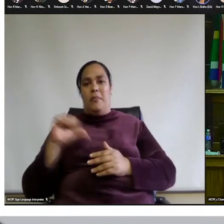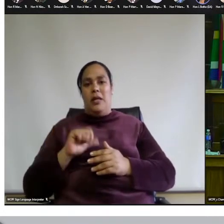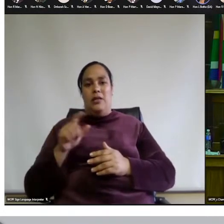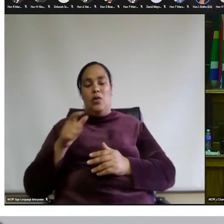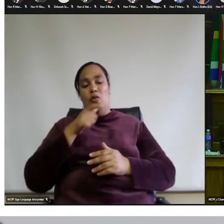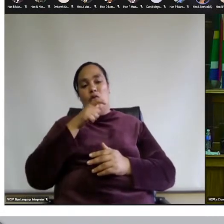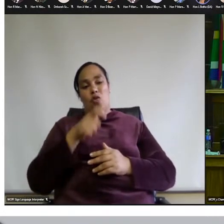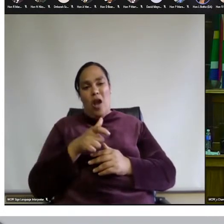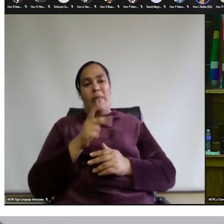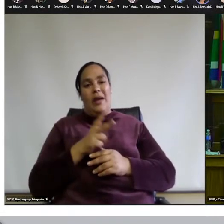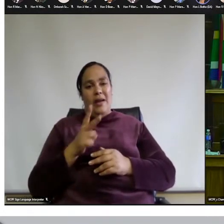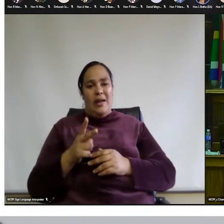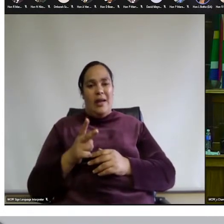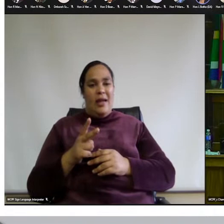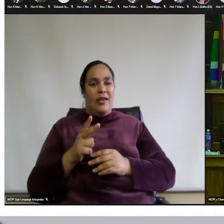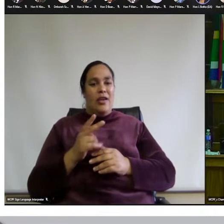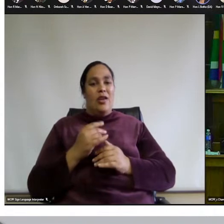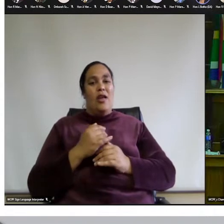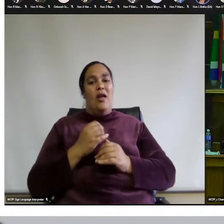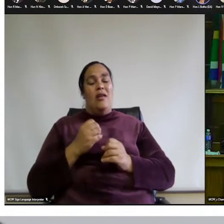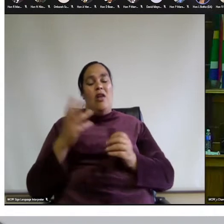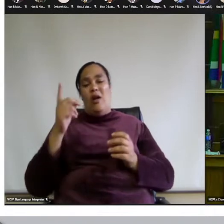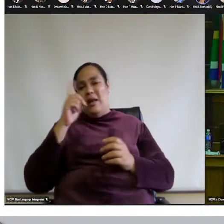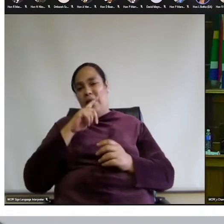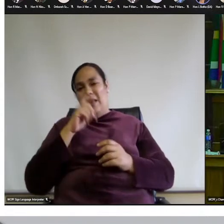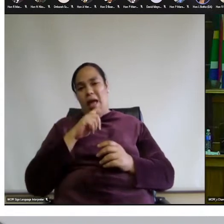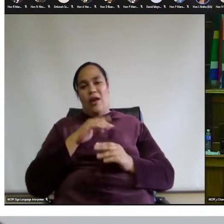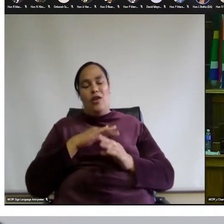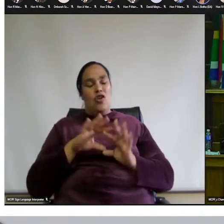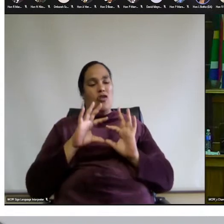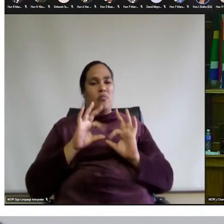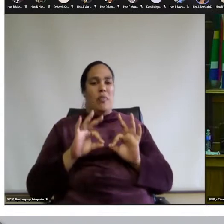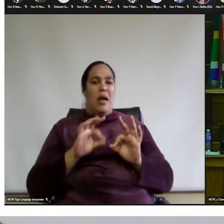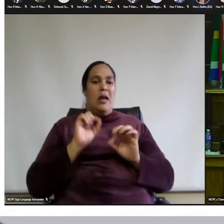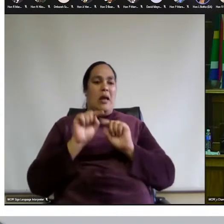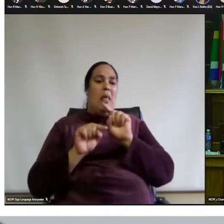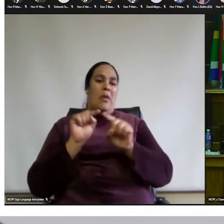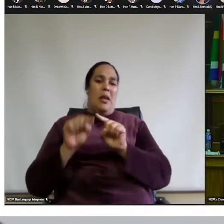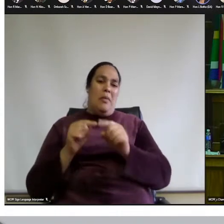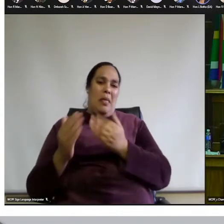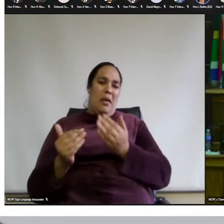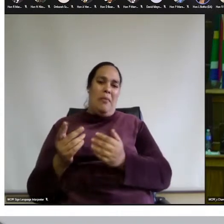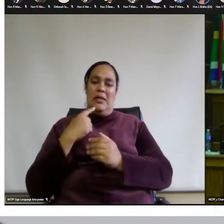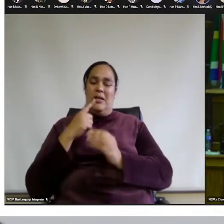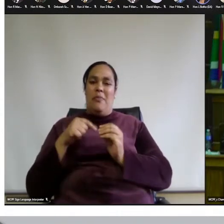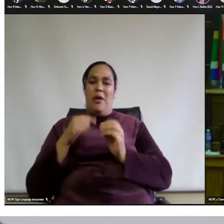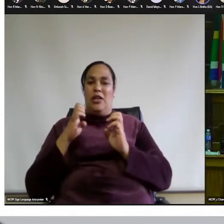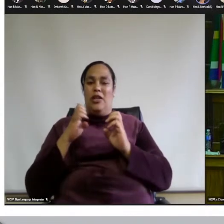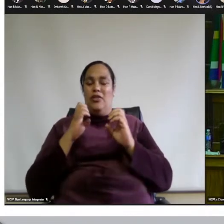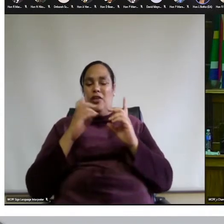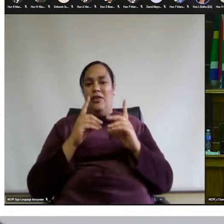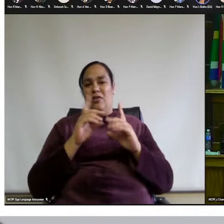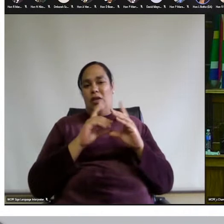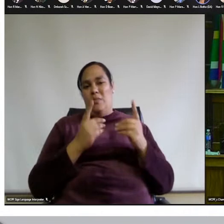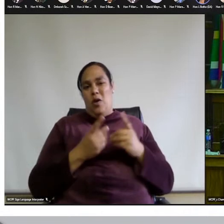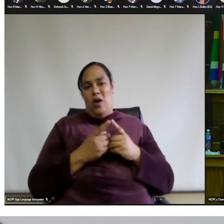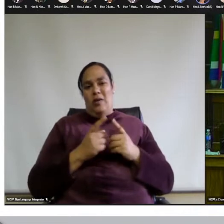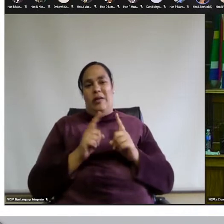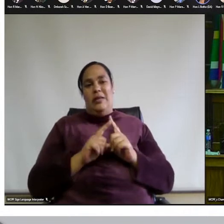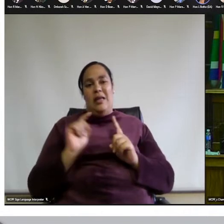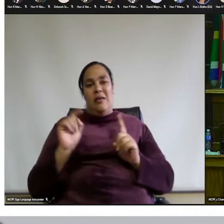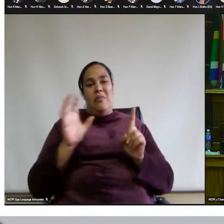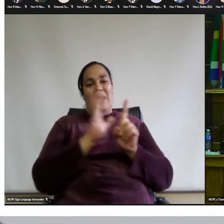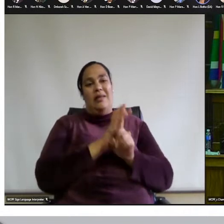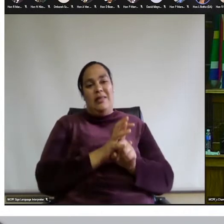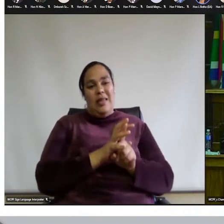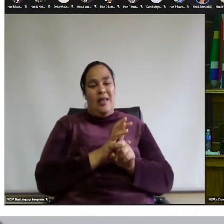yet another in a long line of easily disapproval claims he has made about the education sector, unwarranted attacks